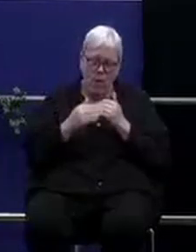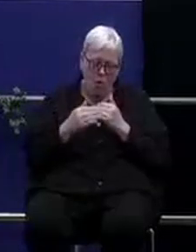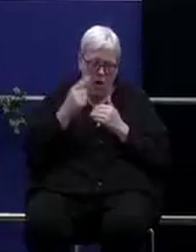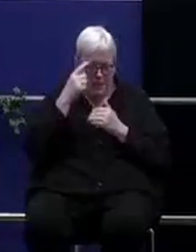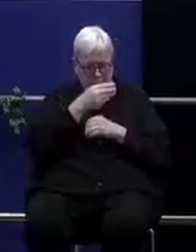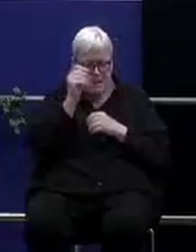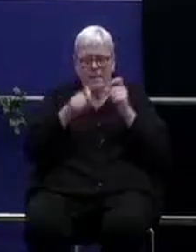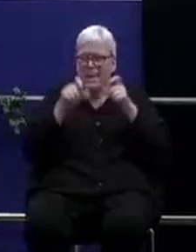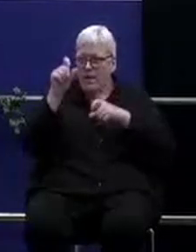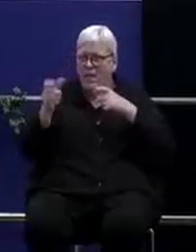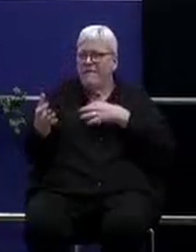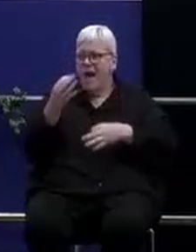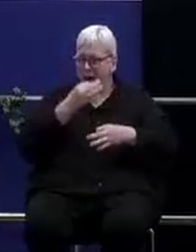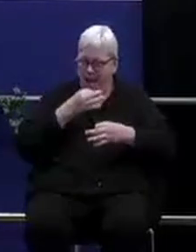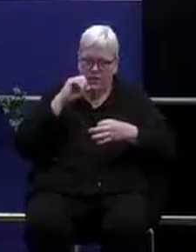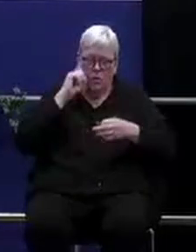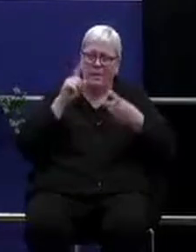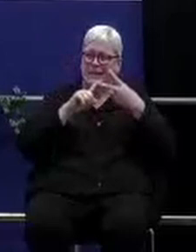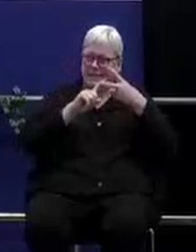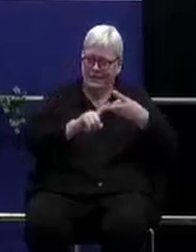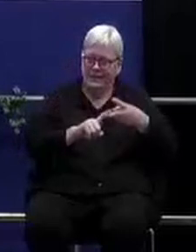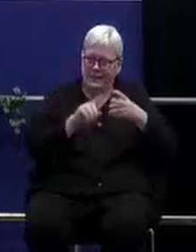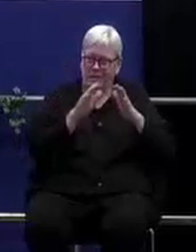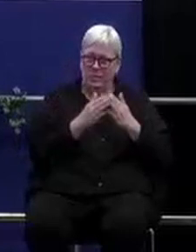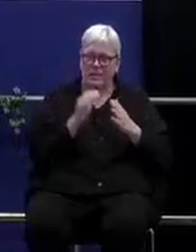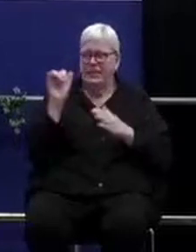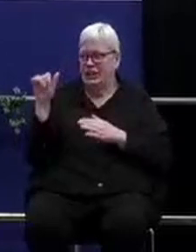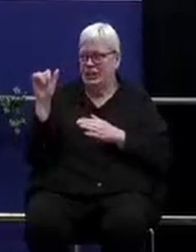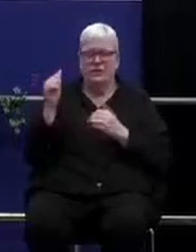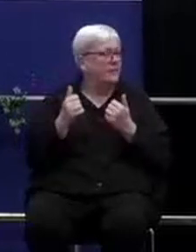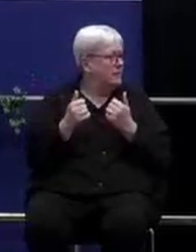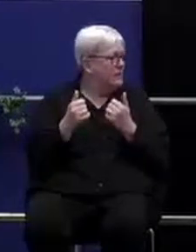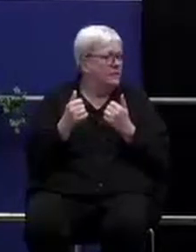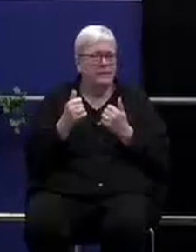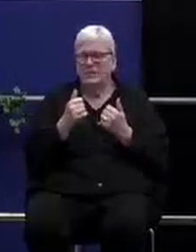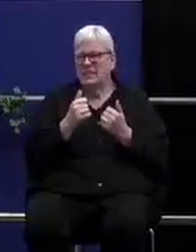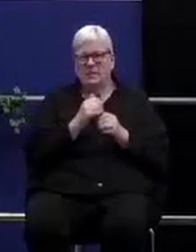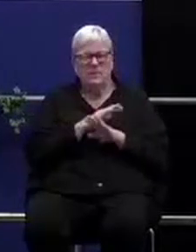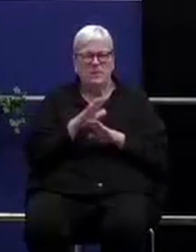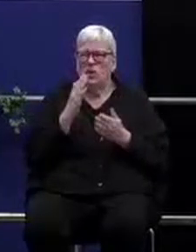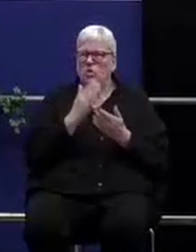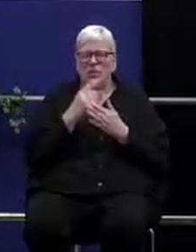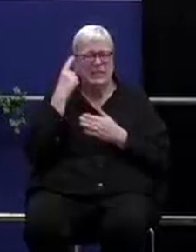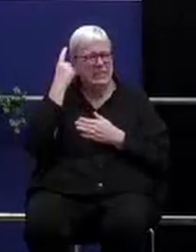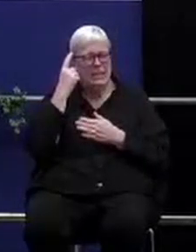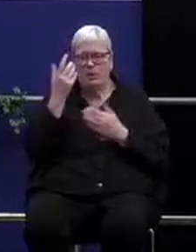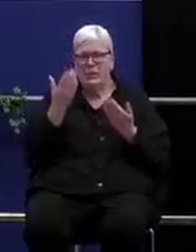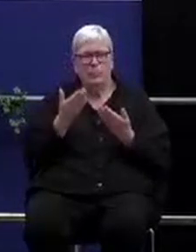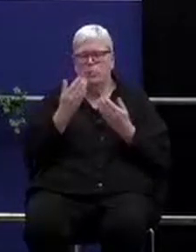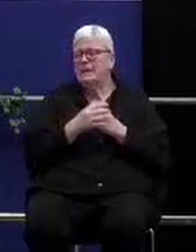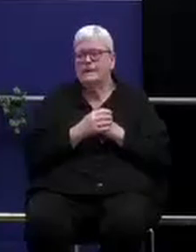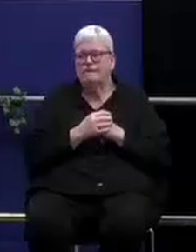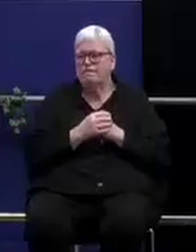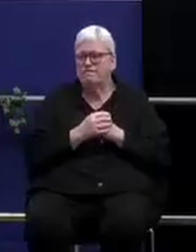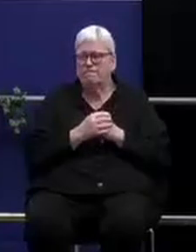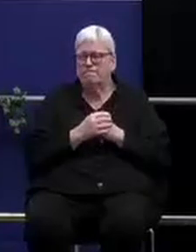people have asked, would there ever be like a sequel to that? Maybe, but that's not something that's on my radar at the moment.